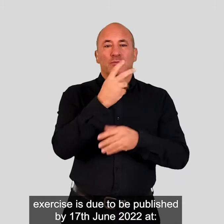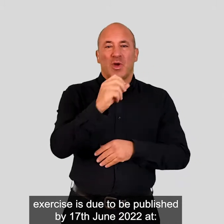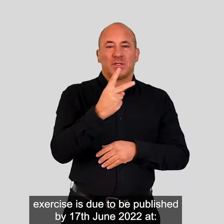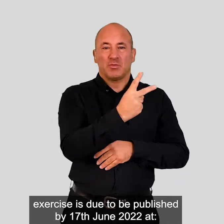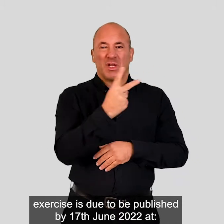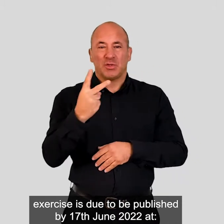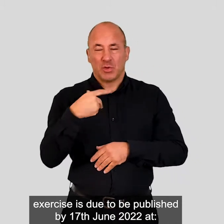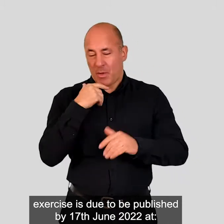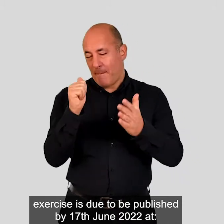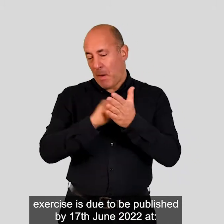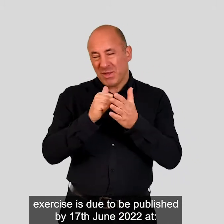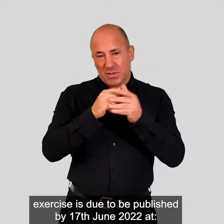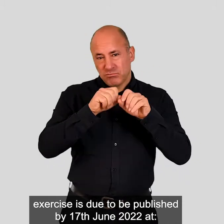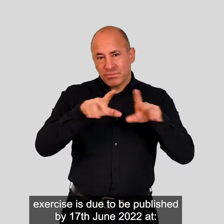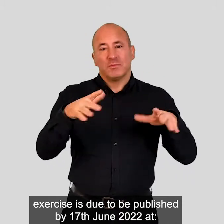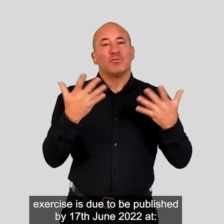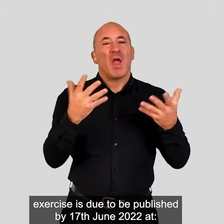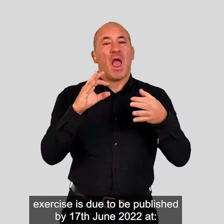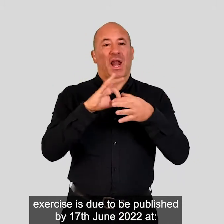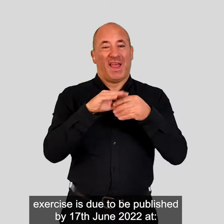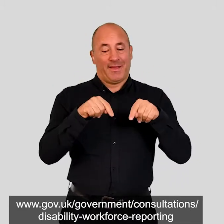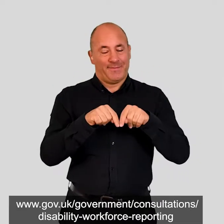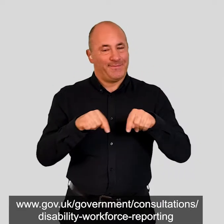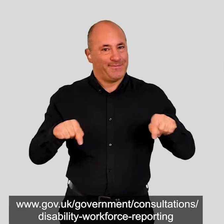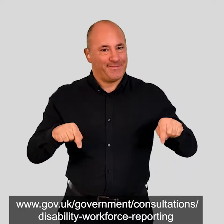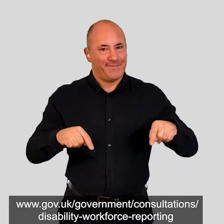June 2022 at